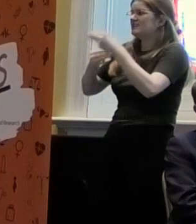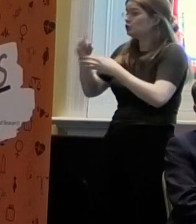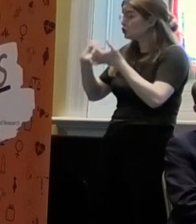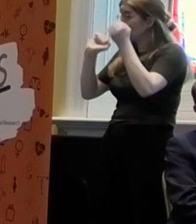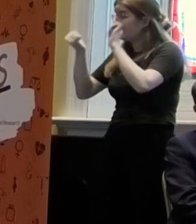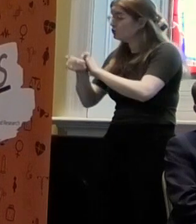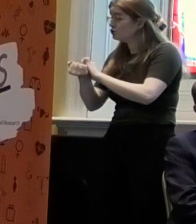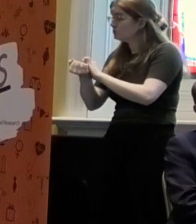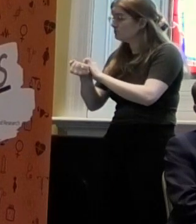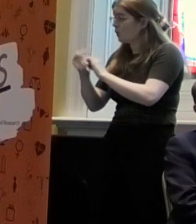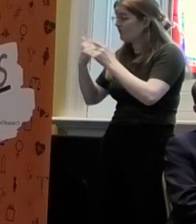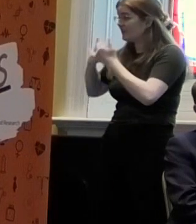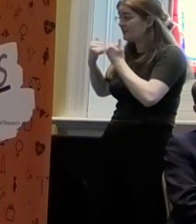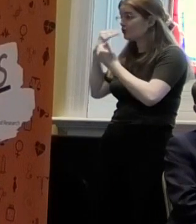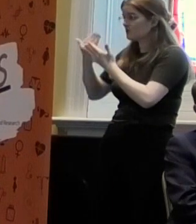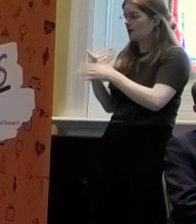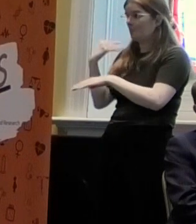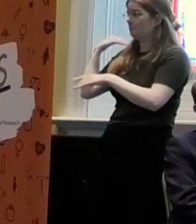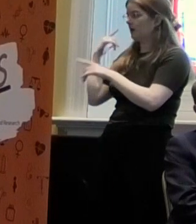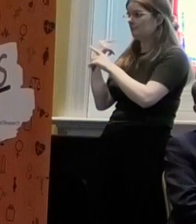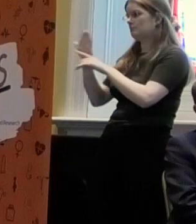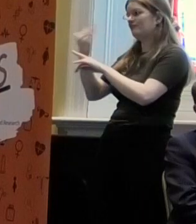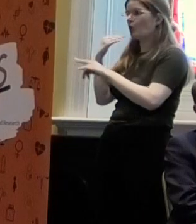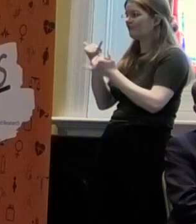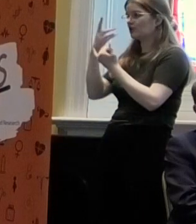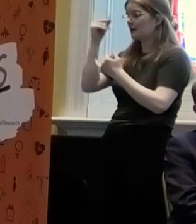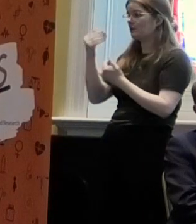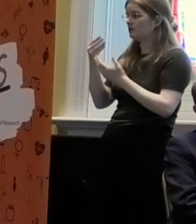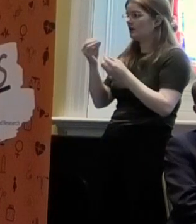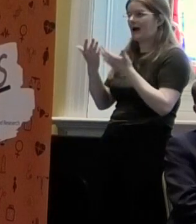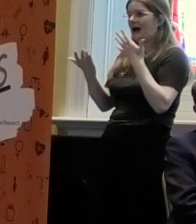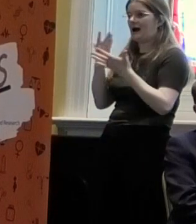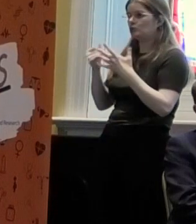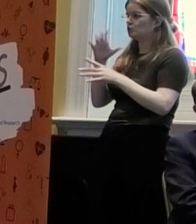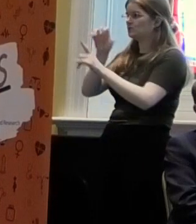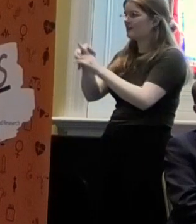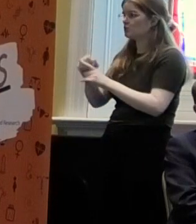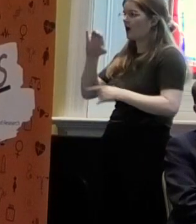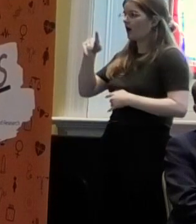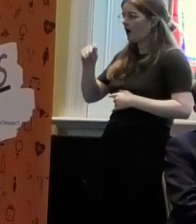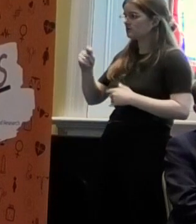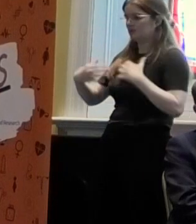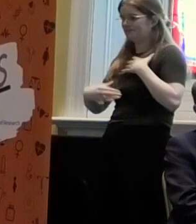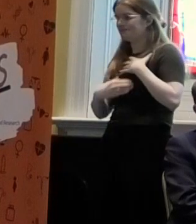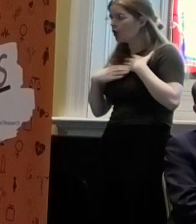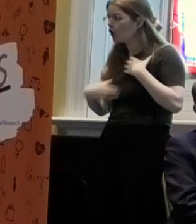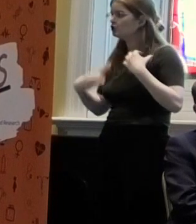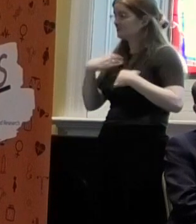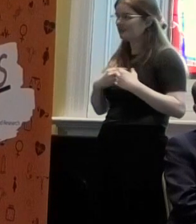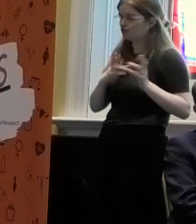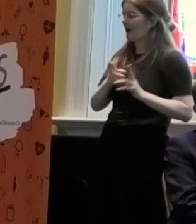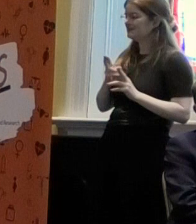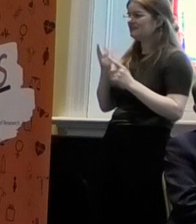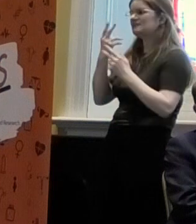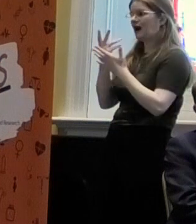and manage those clots in the leg and lung that can be so dangerous? Yeah, I mean, certainly now we've got good evidence to give people the right dose so that they